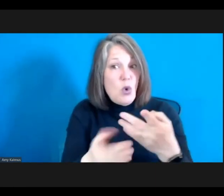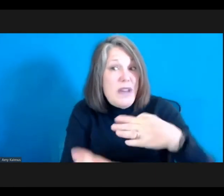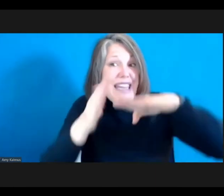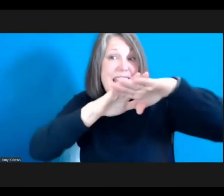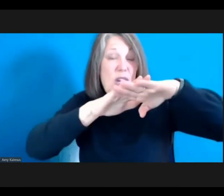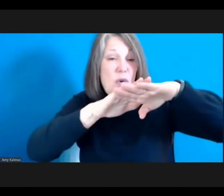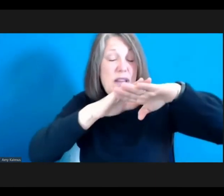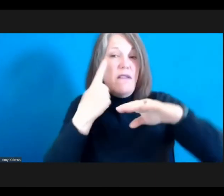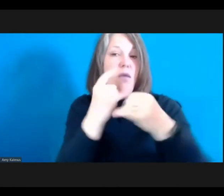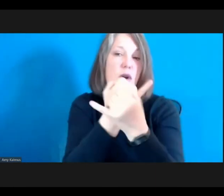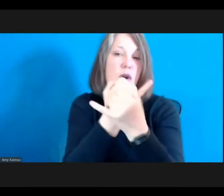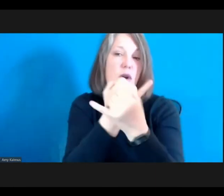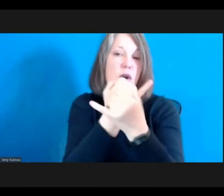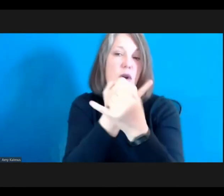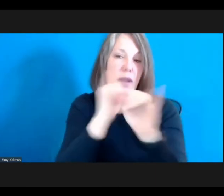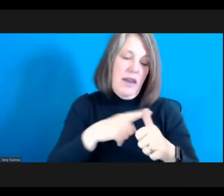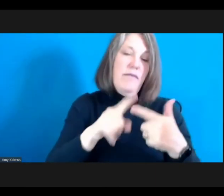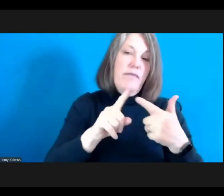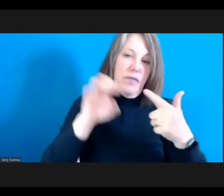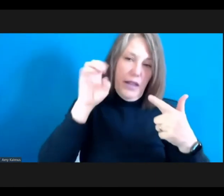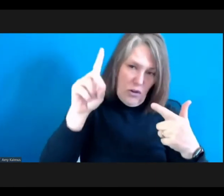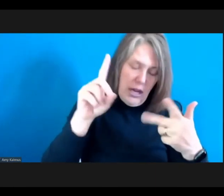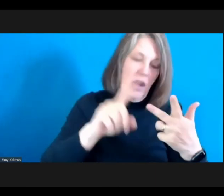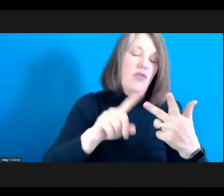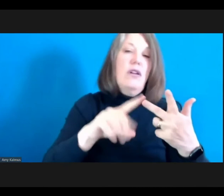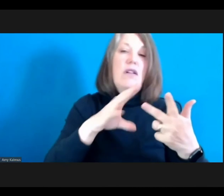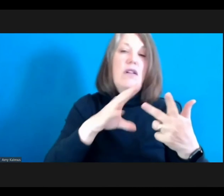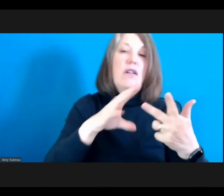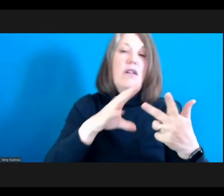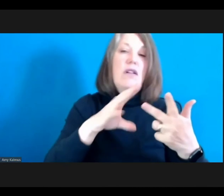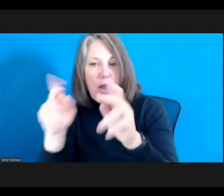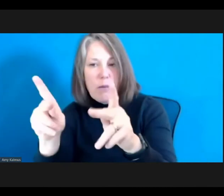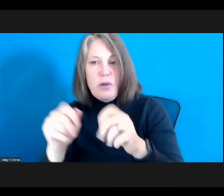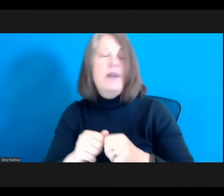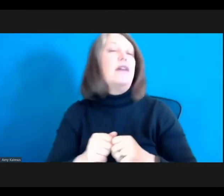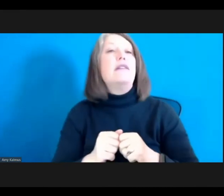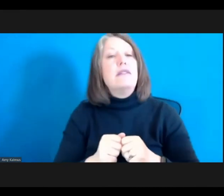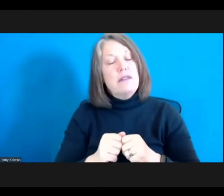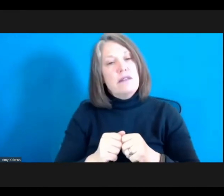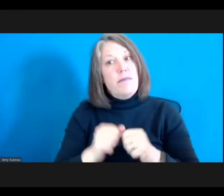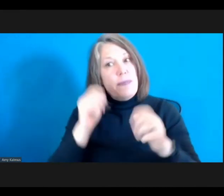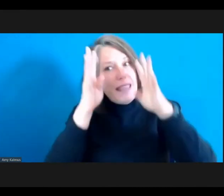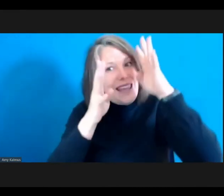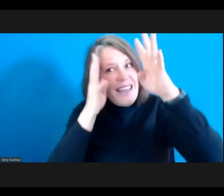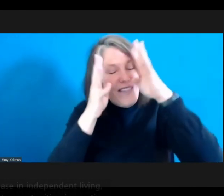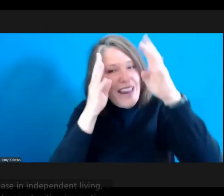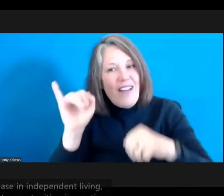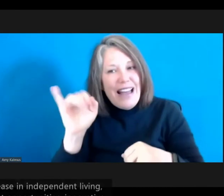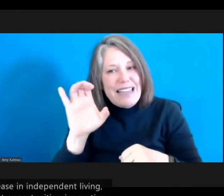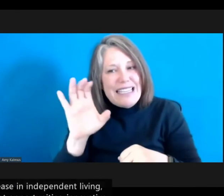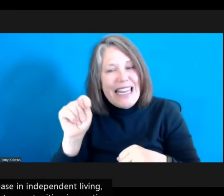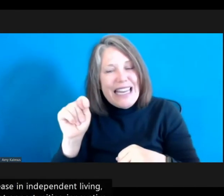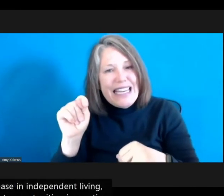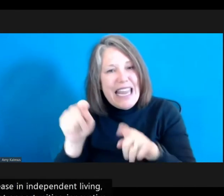in independent living, educational, and employment opportunities. Innovative ICT,